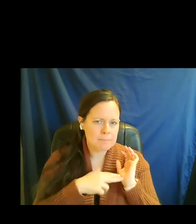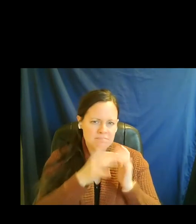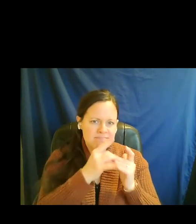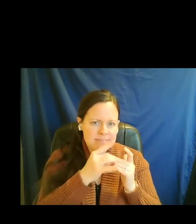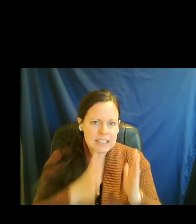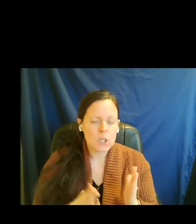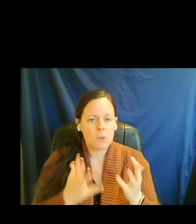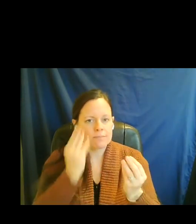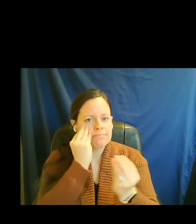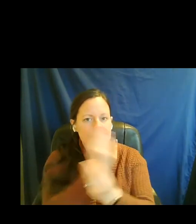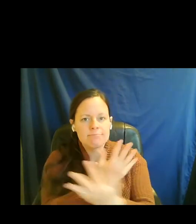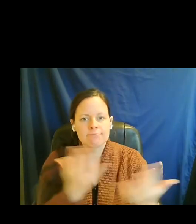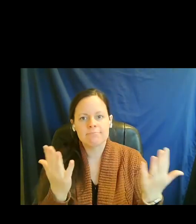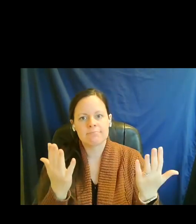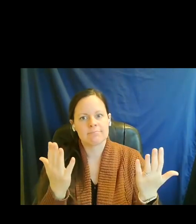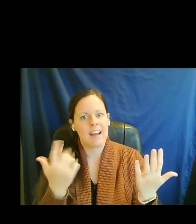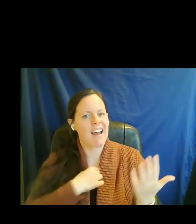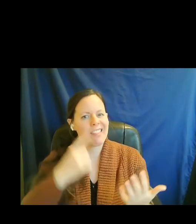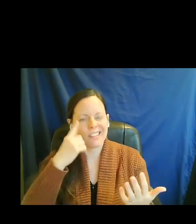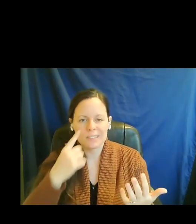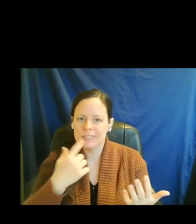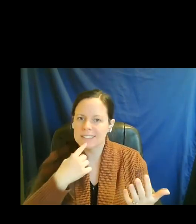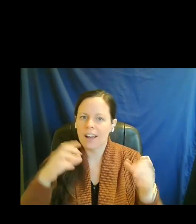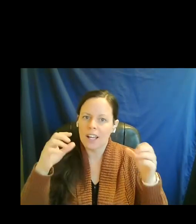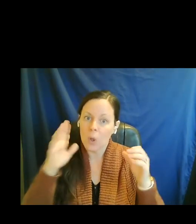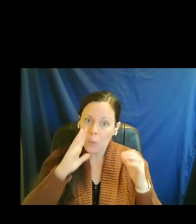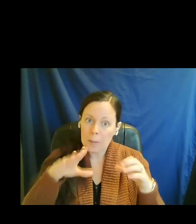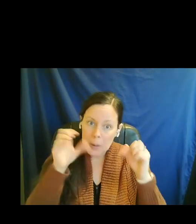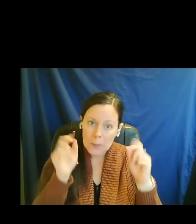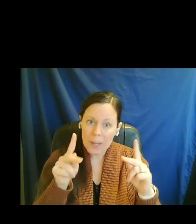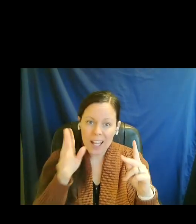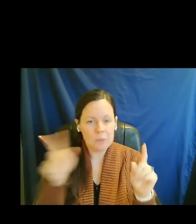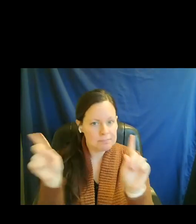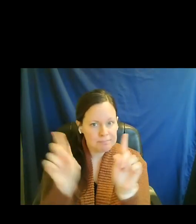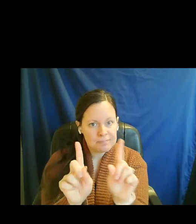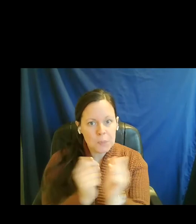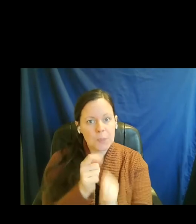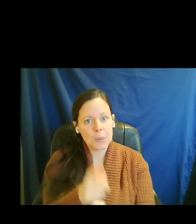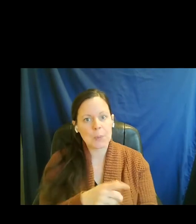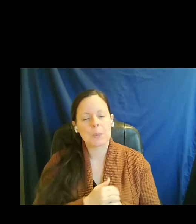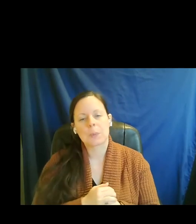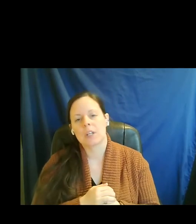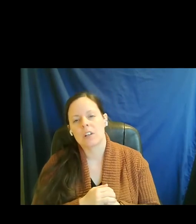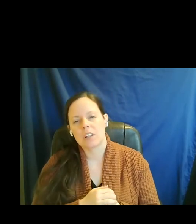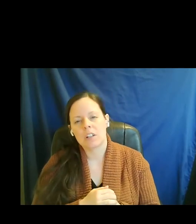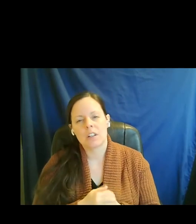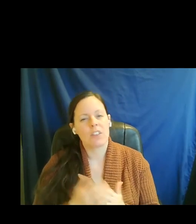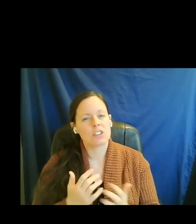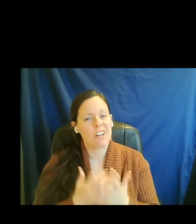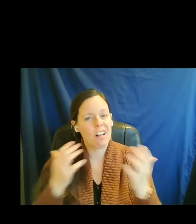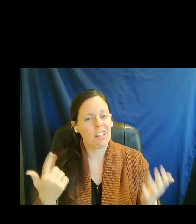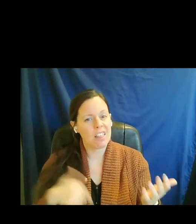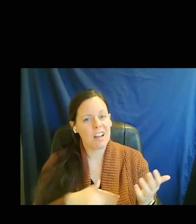that, my call is to say, hey, it's going to be okay. And I'll walk with you. There's lots of us out there who want you to